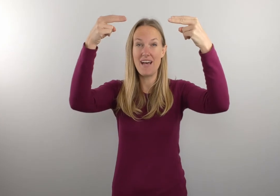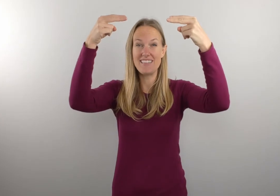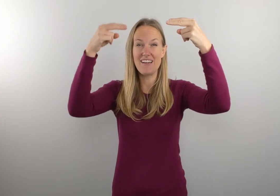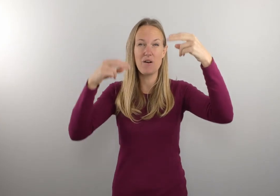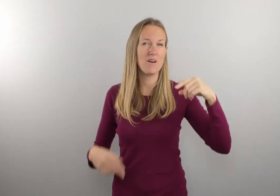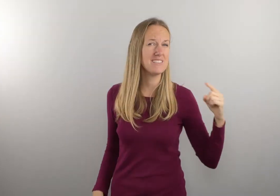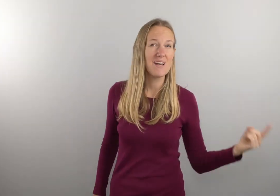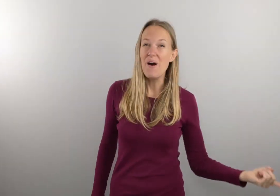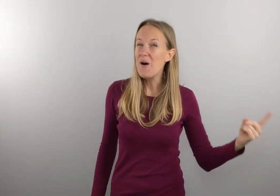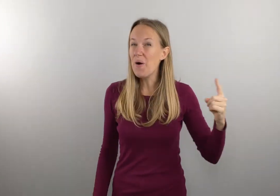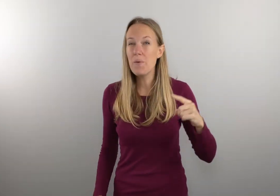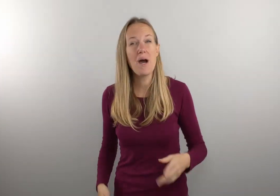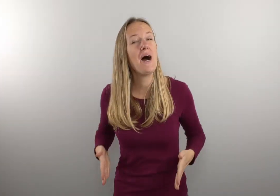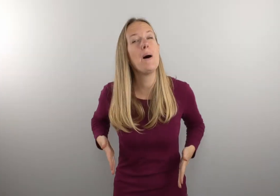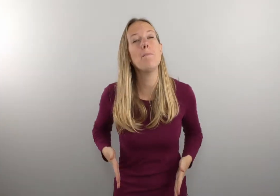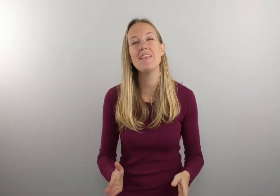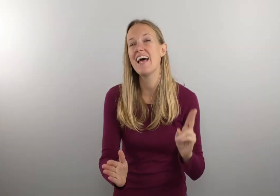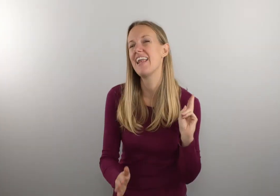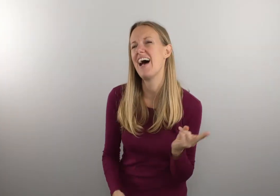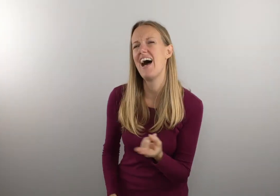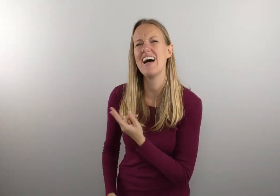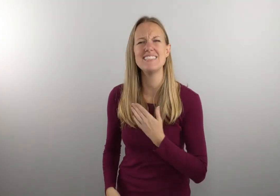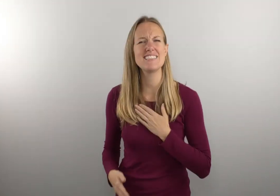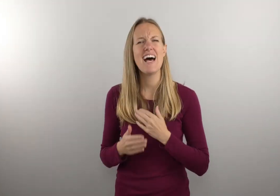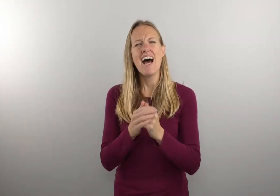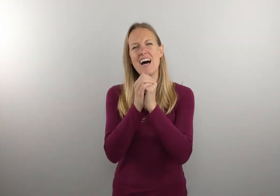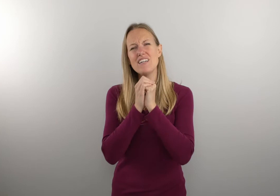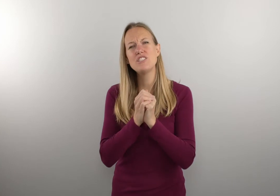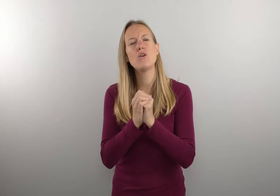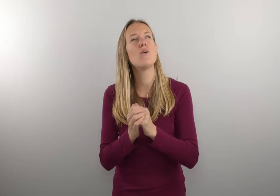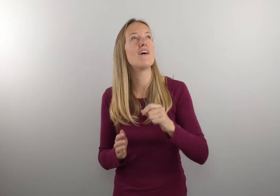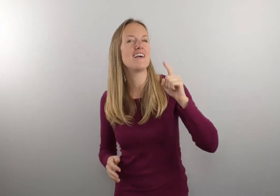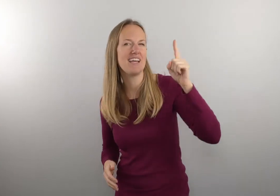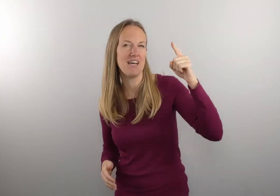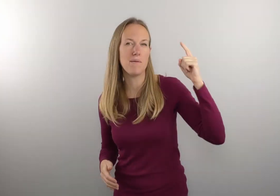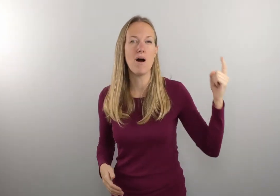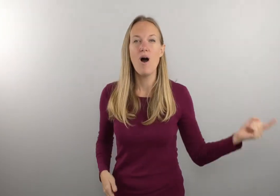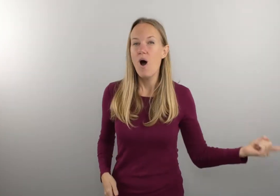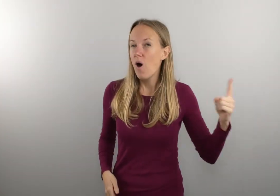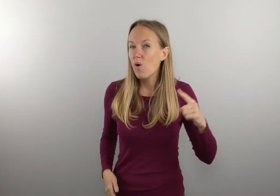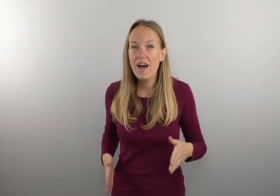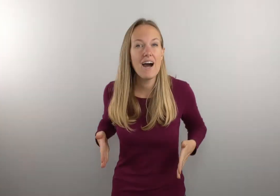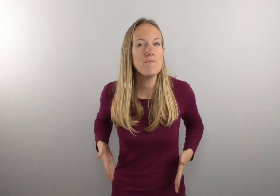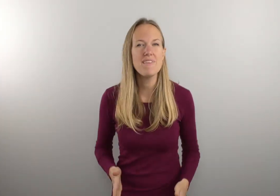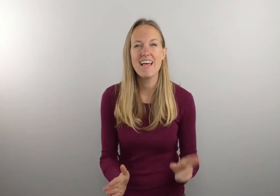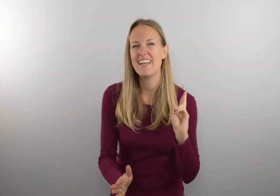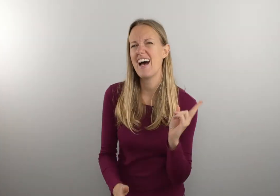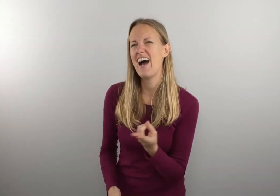that chorus. Oh, come, let us adore him. Oh, come, let